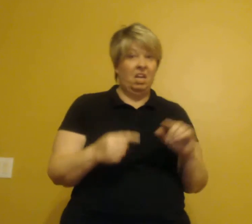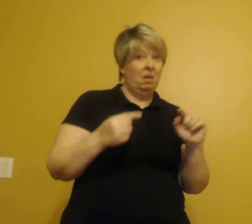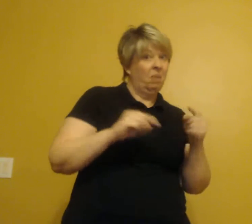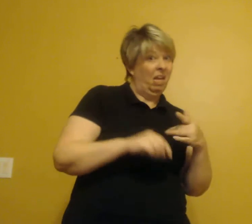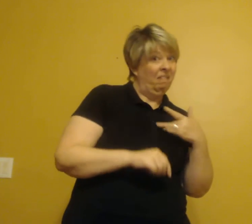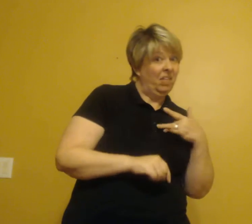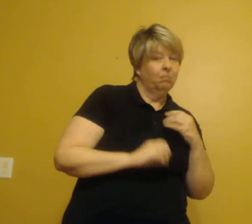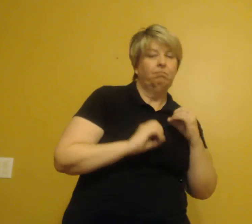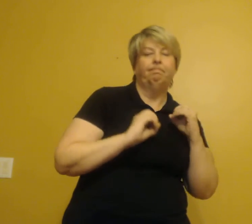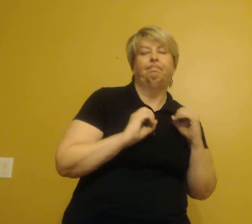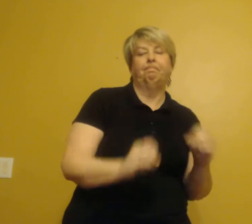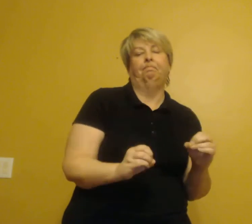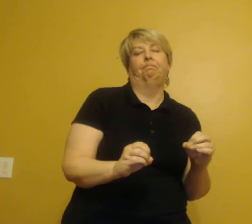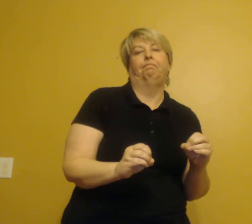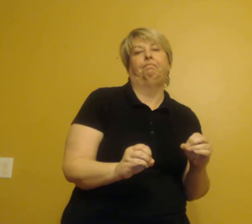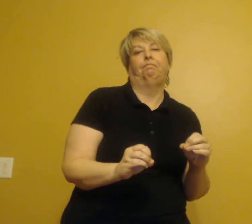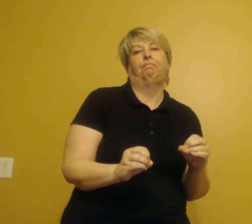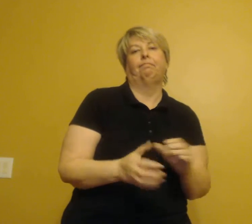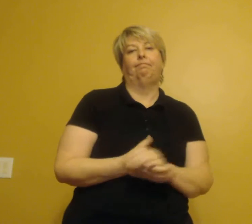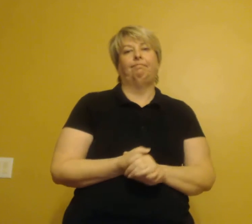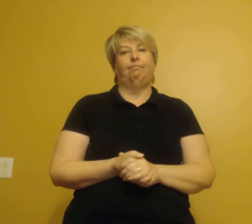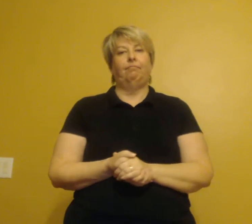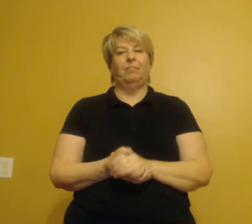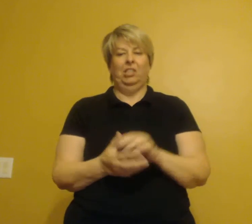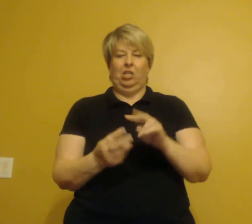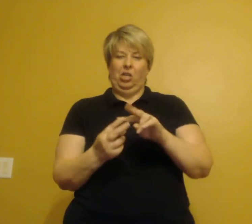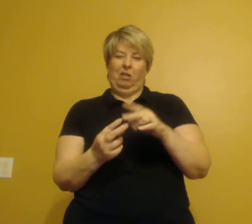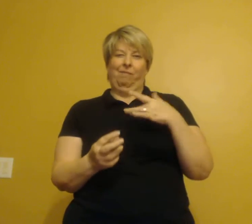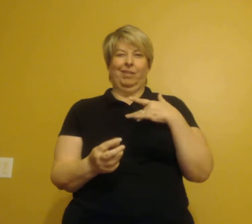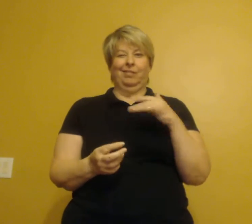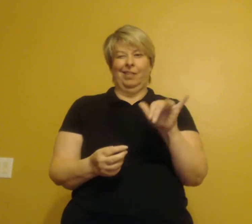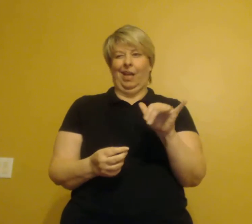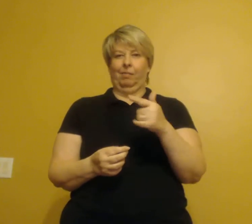in the colon feel like either a gas cramp or air movement.